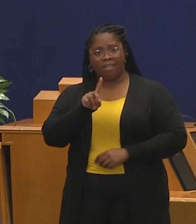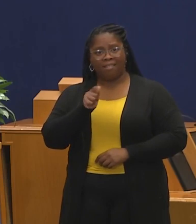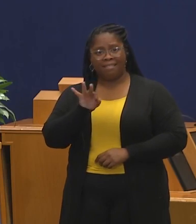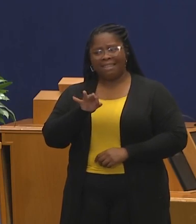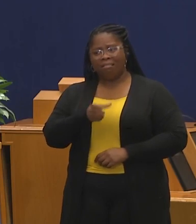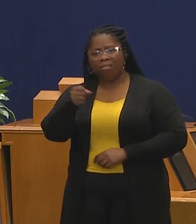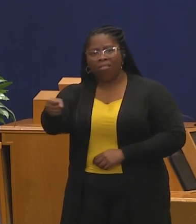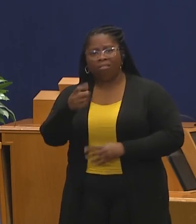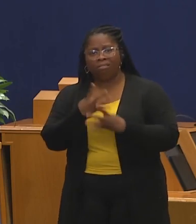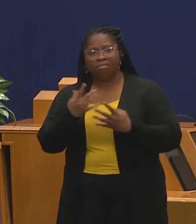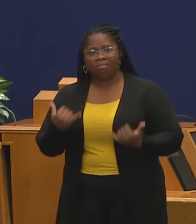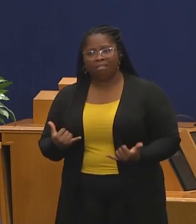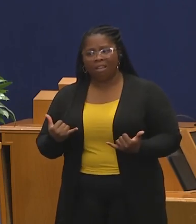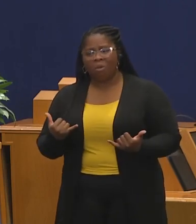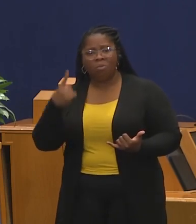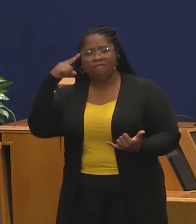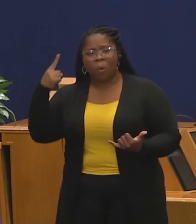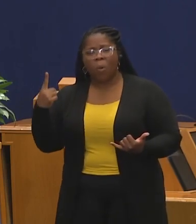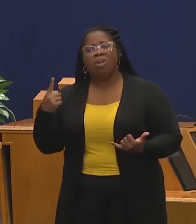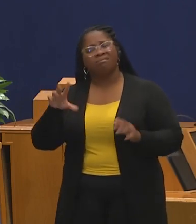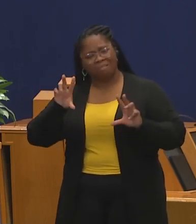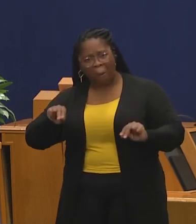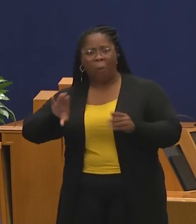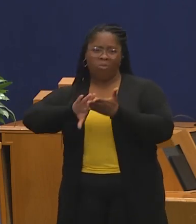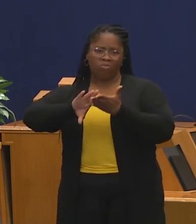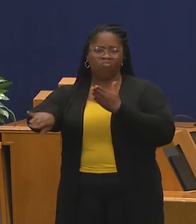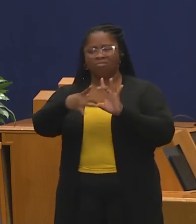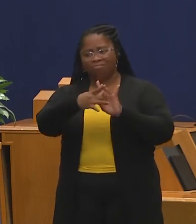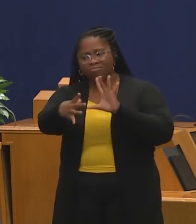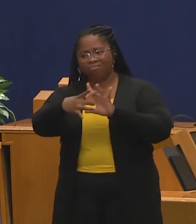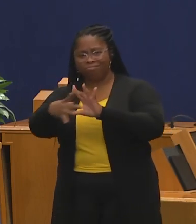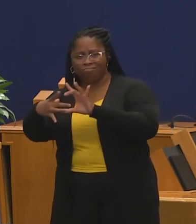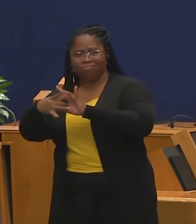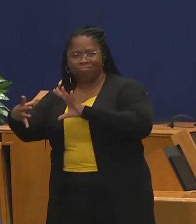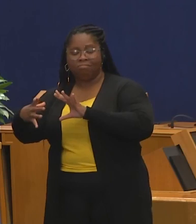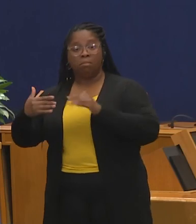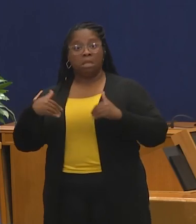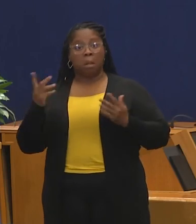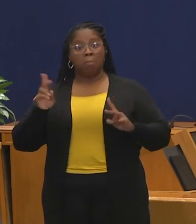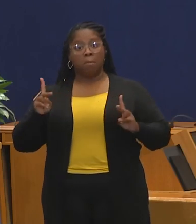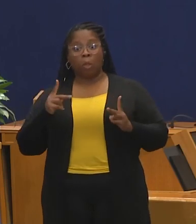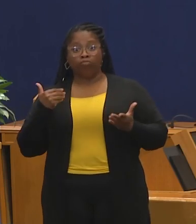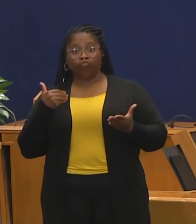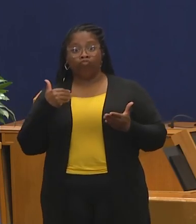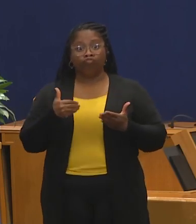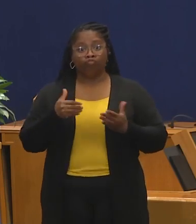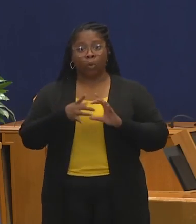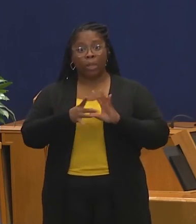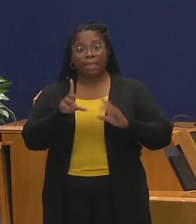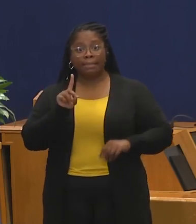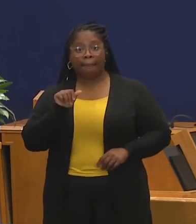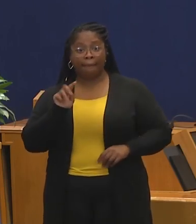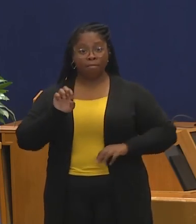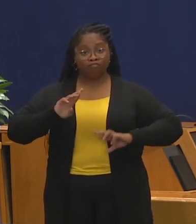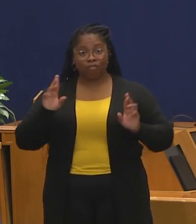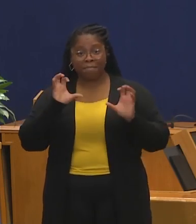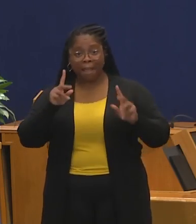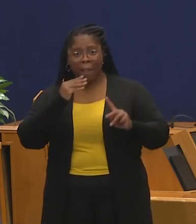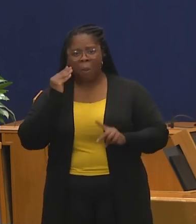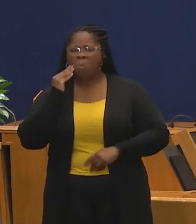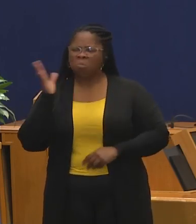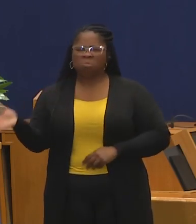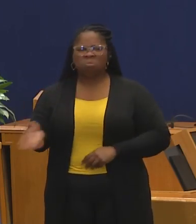shouldn't be incarcerated now. We must release these young people who are close to their release dates and can be returned home or